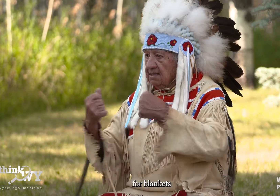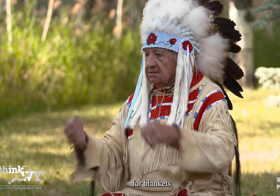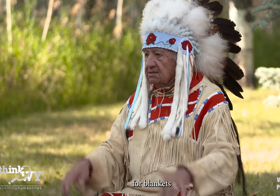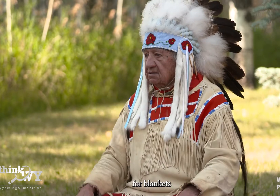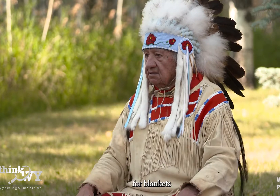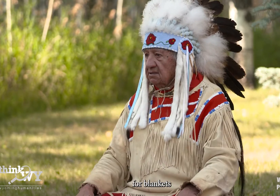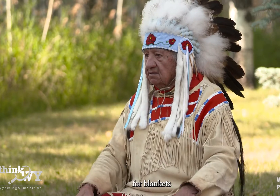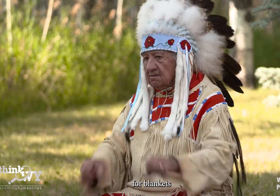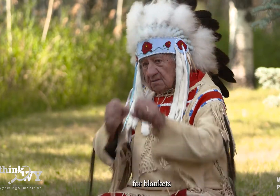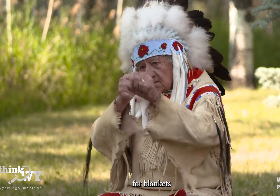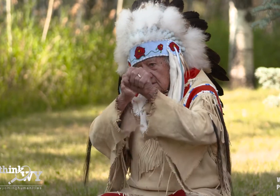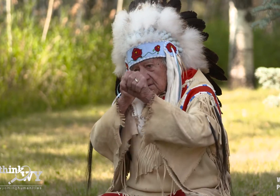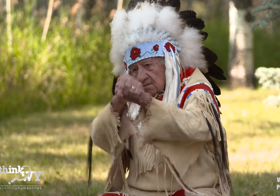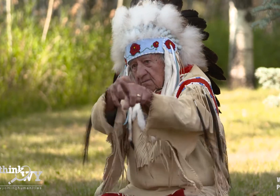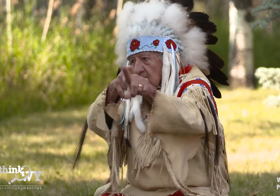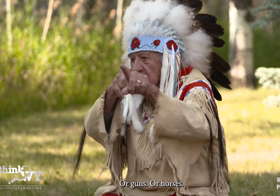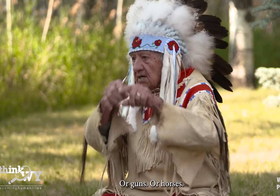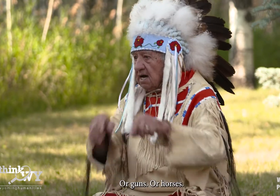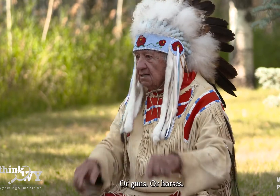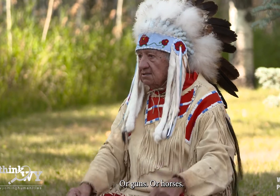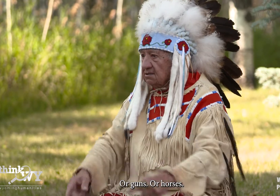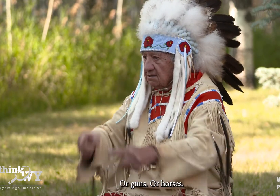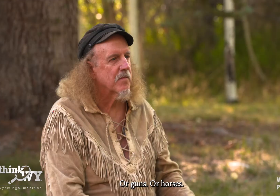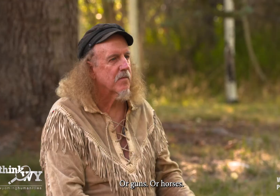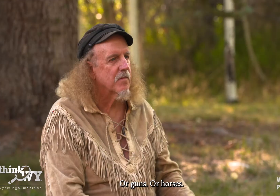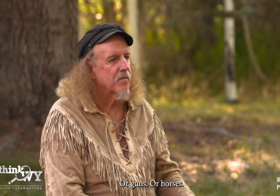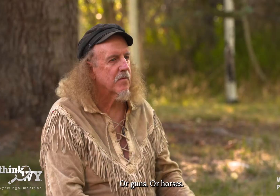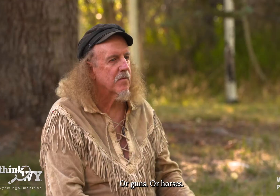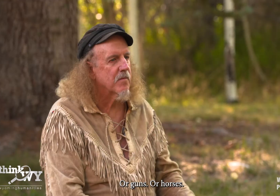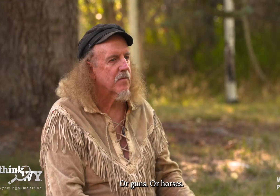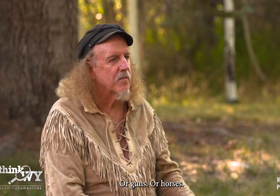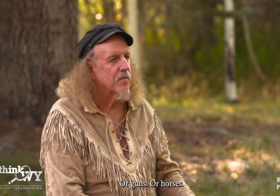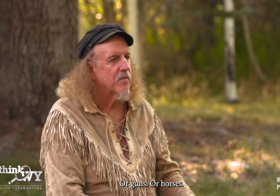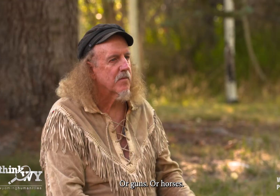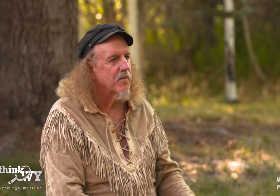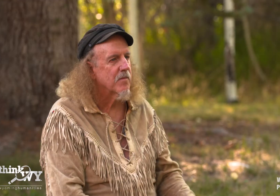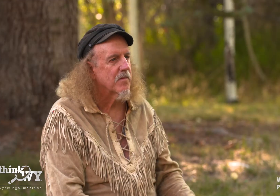blankets, for guns, for horses.